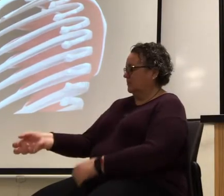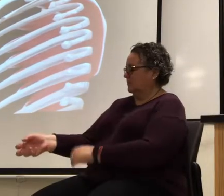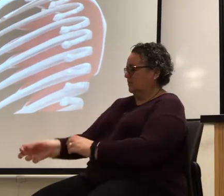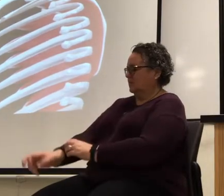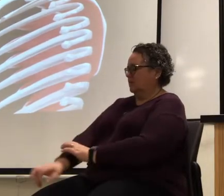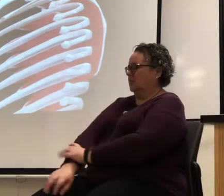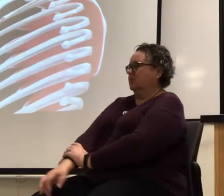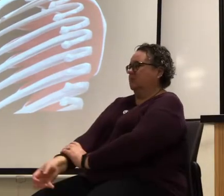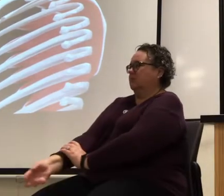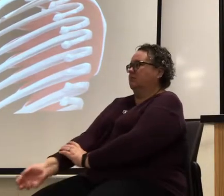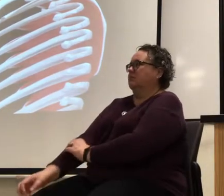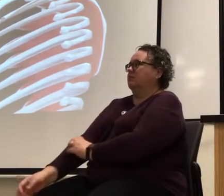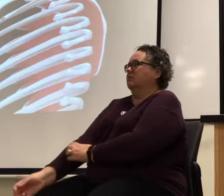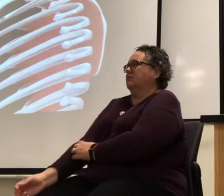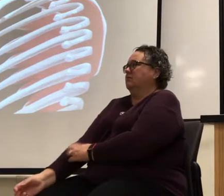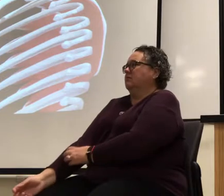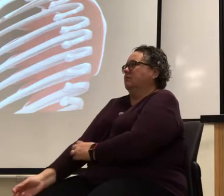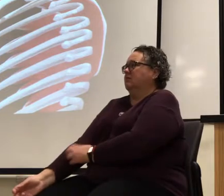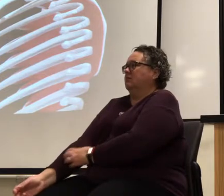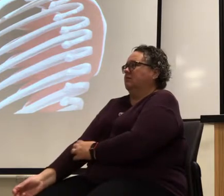So it inserts